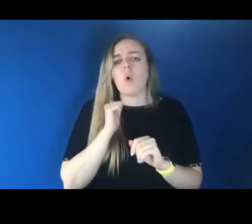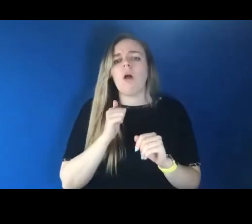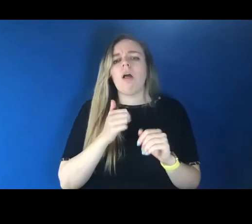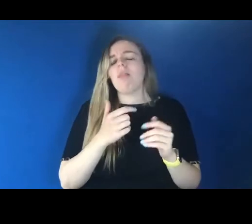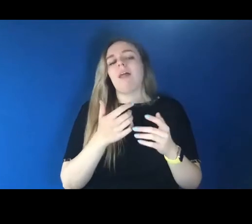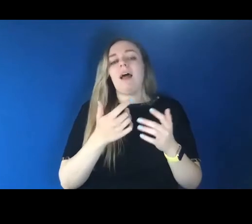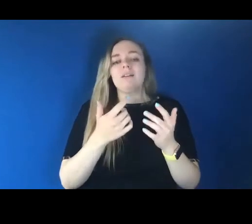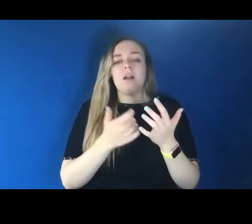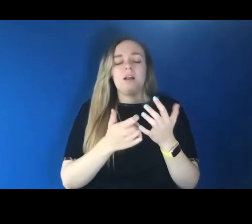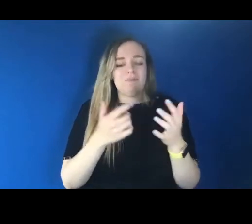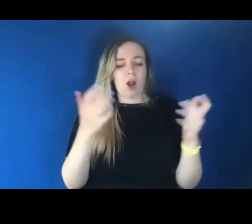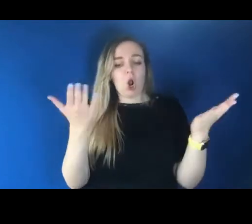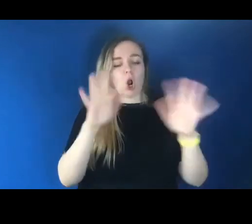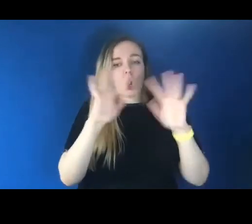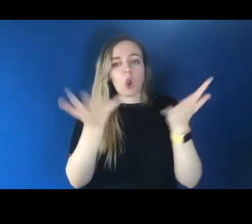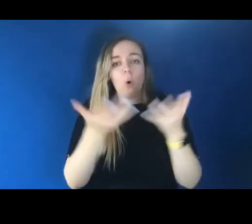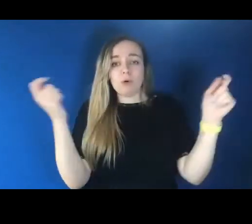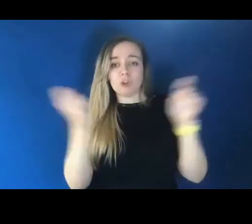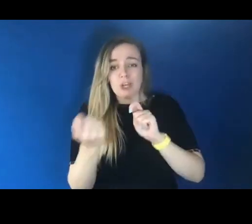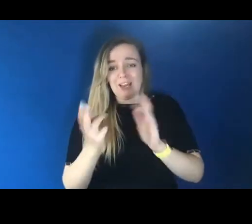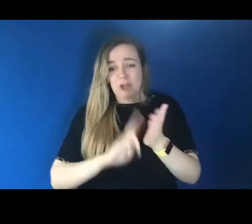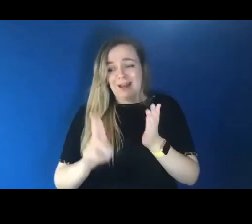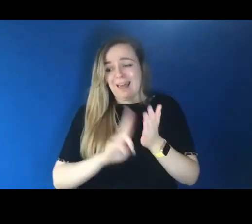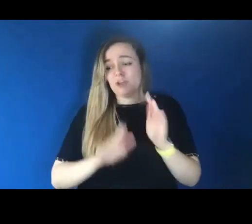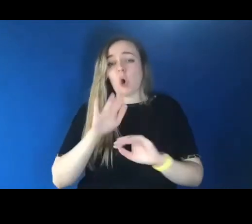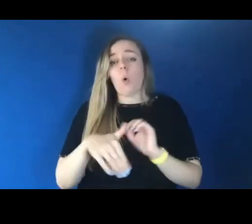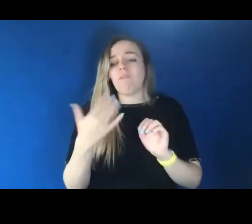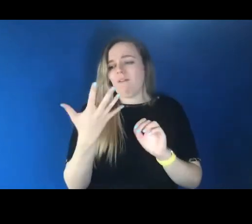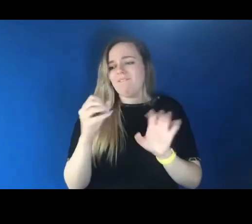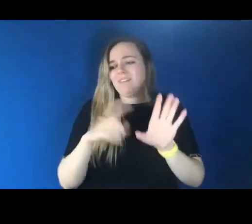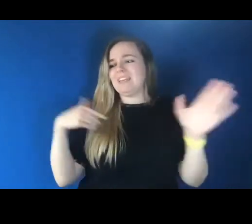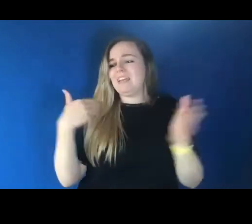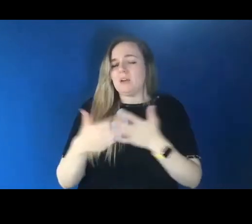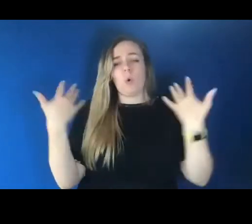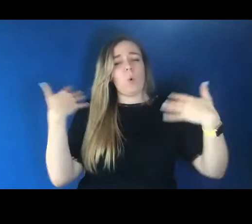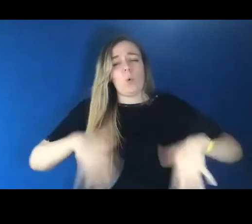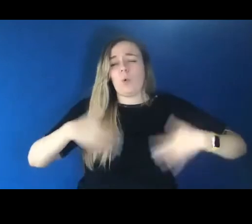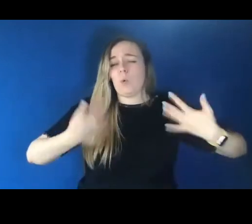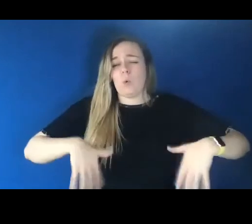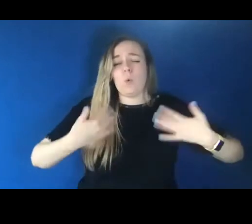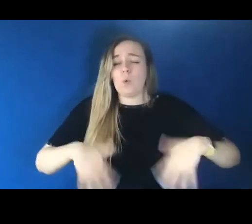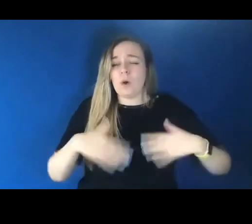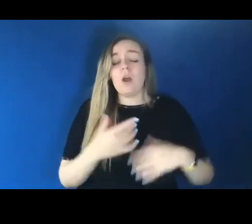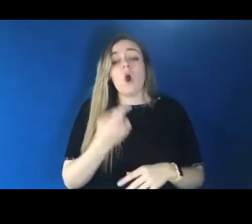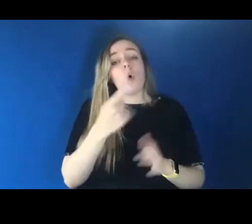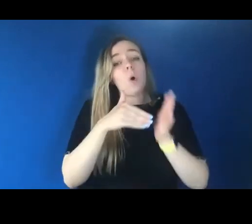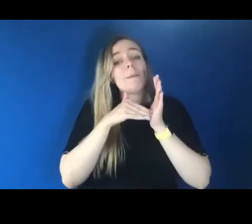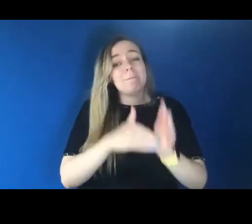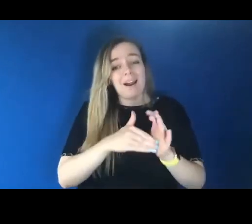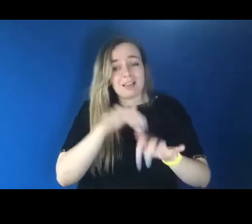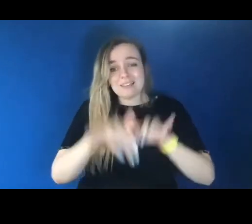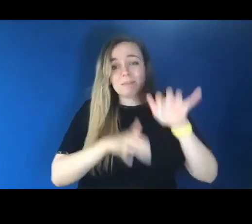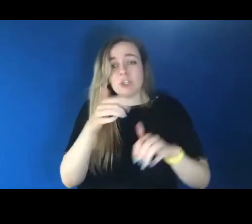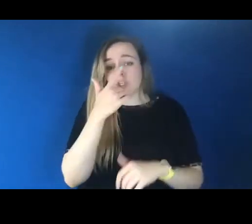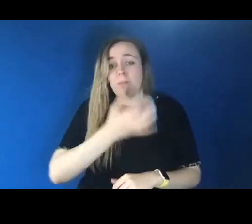change in nature during the past 50 years is unprecedented in human history. And 1 million species could be at risk of